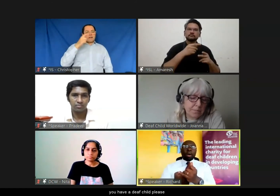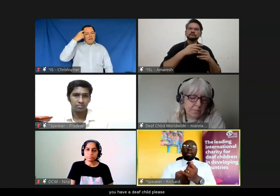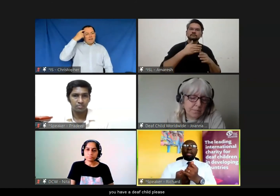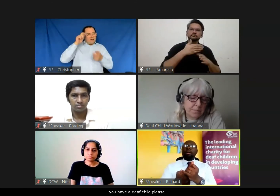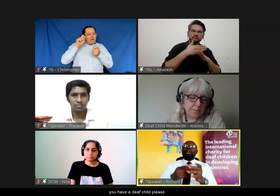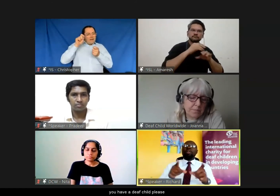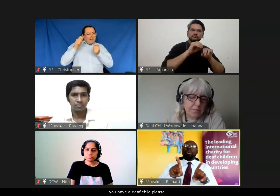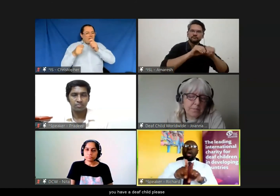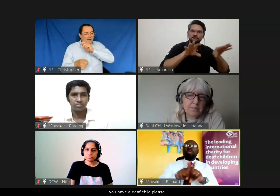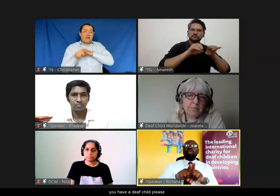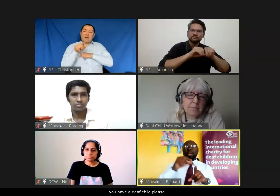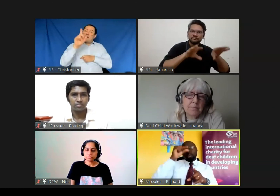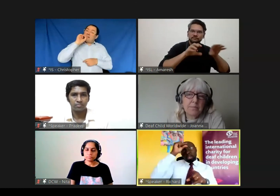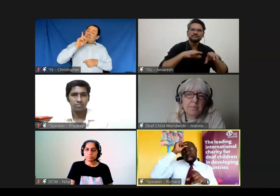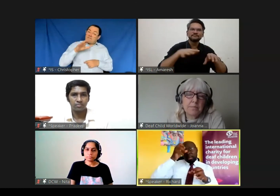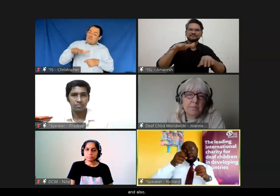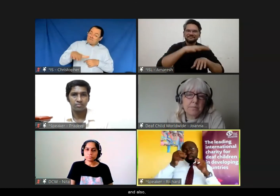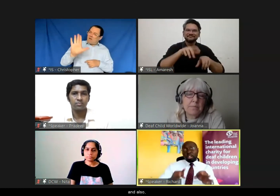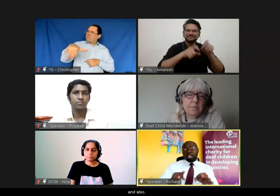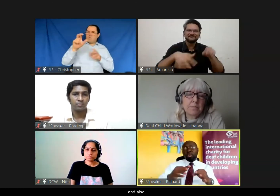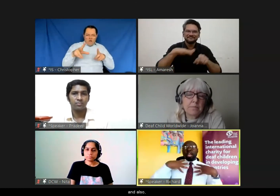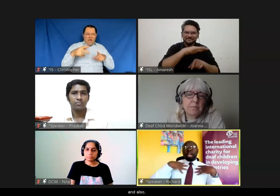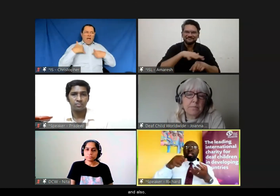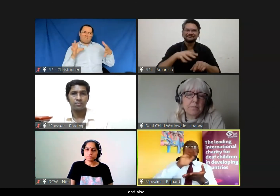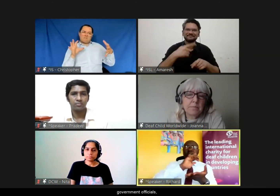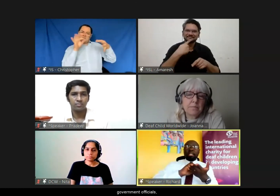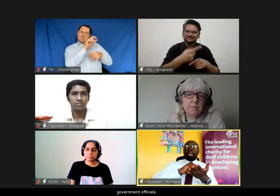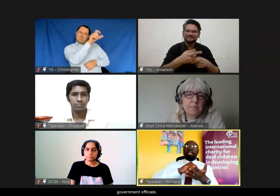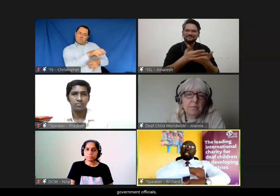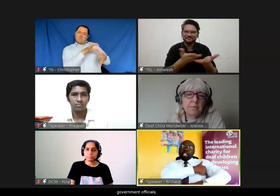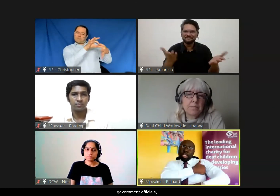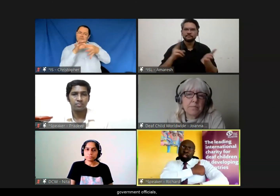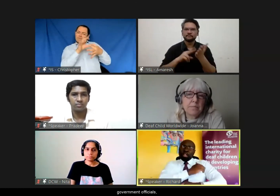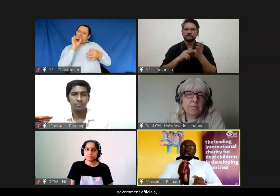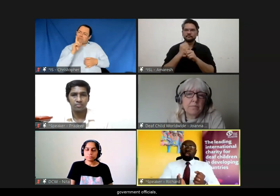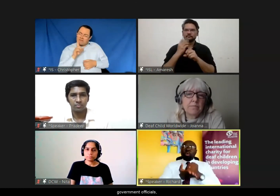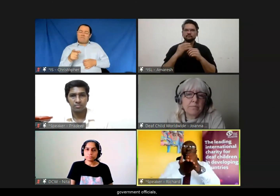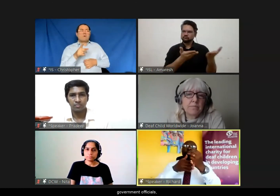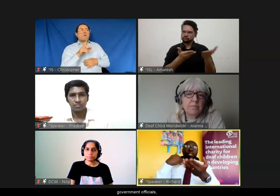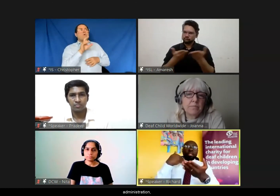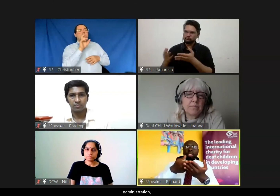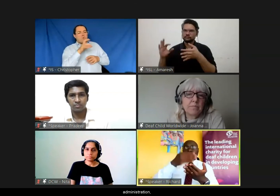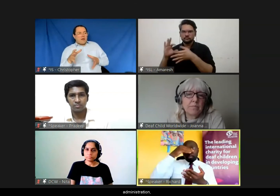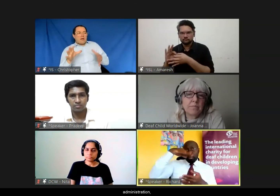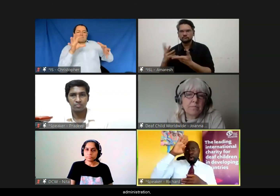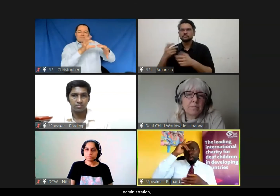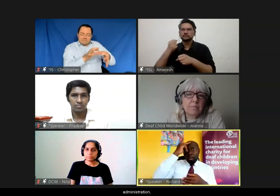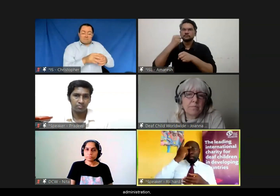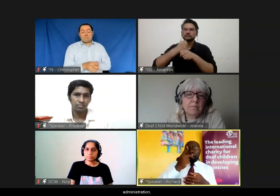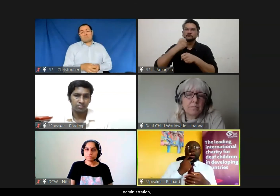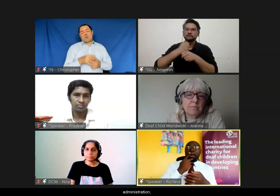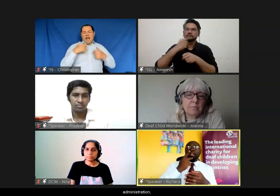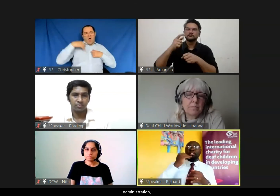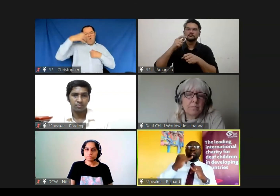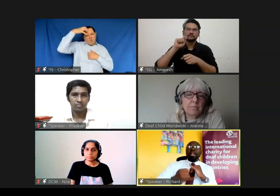just connect with our local partner. And also we are working with government officials, health centers, the administration, like